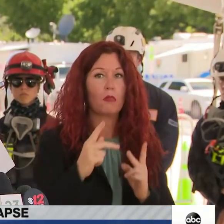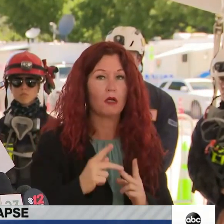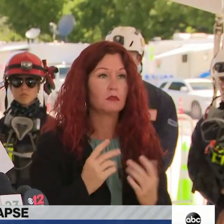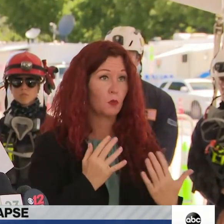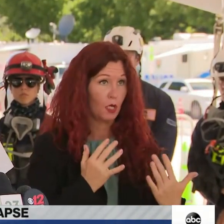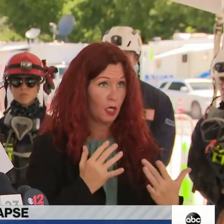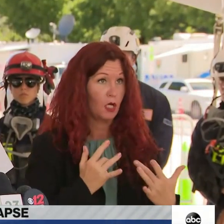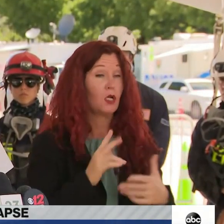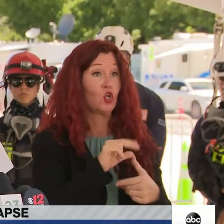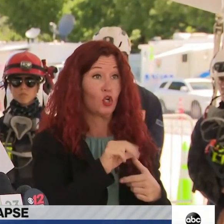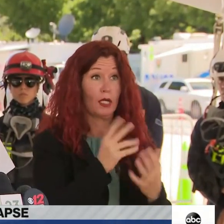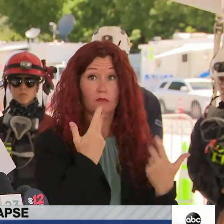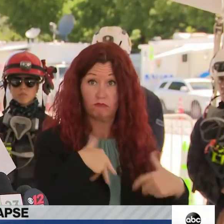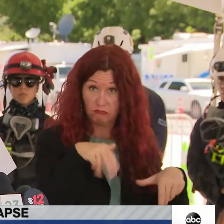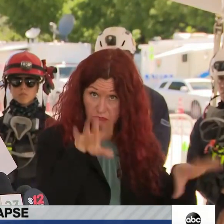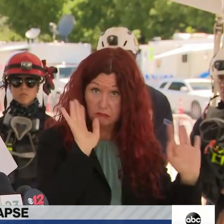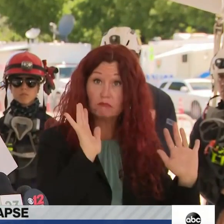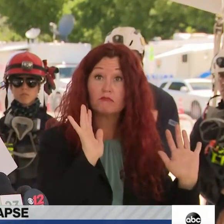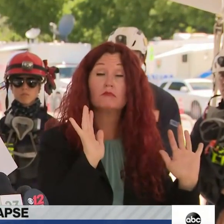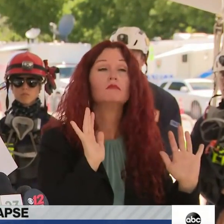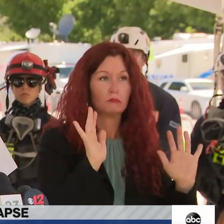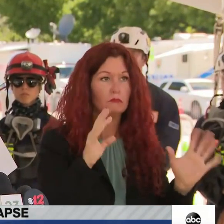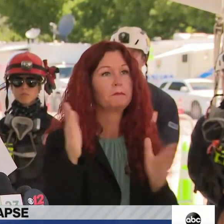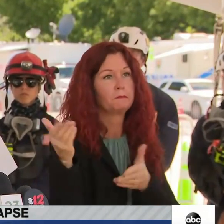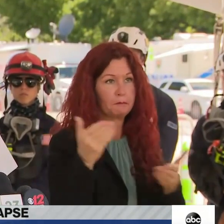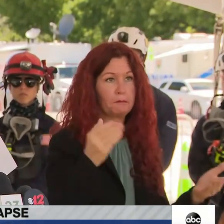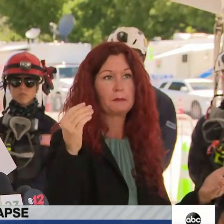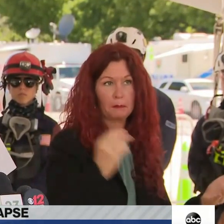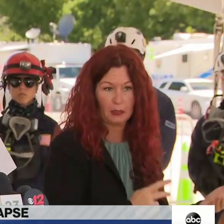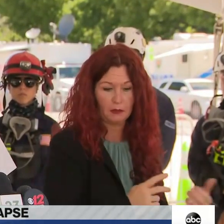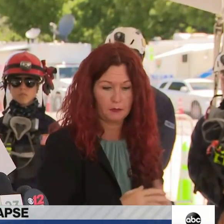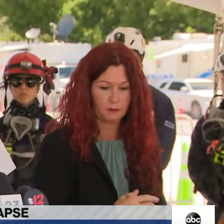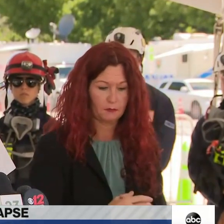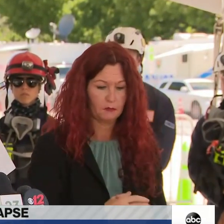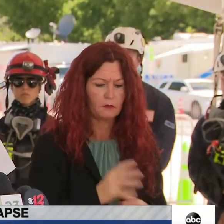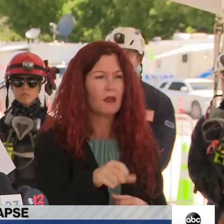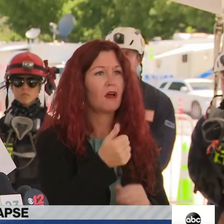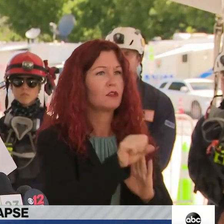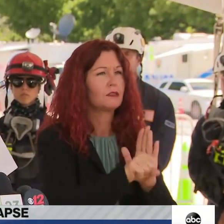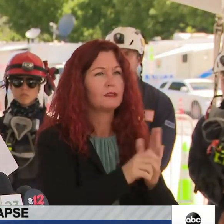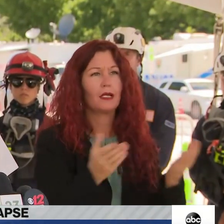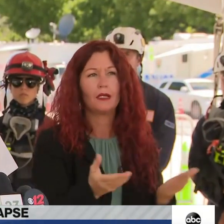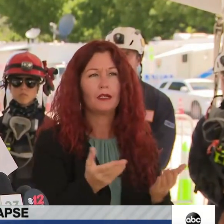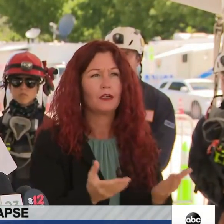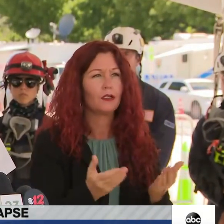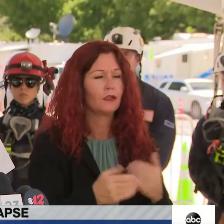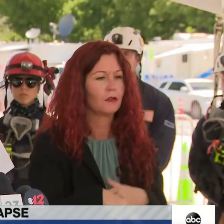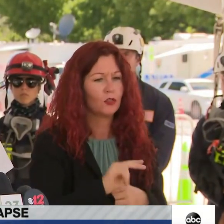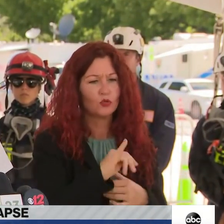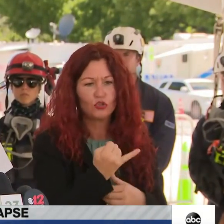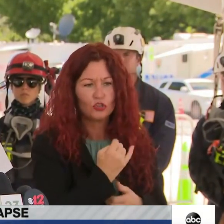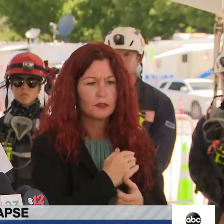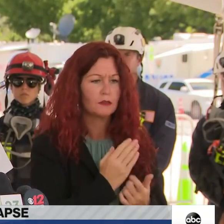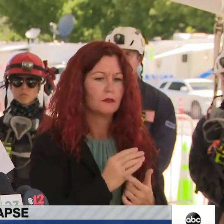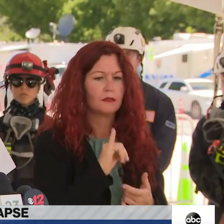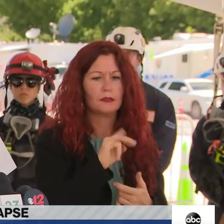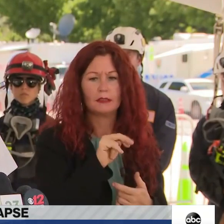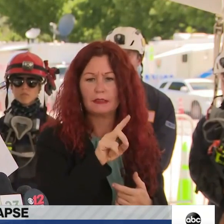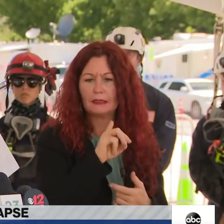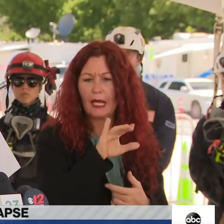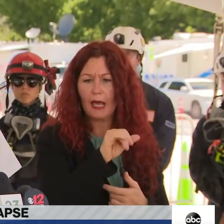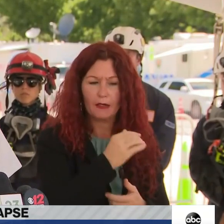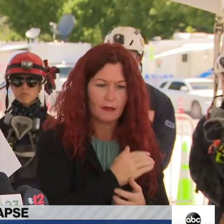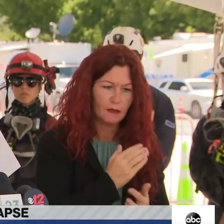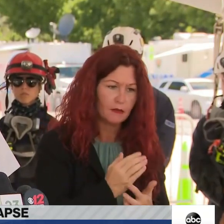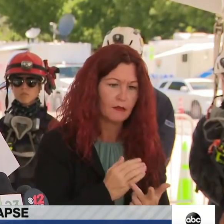definitely, again, our federal task forces that are on hand, Virginia, Ohio, Pennsylvania, Indiana, and New Jersey, as well as our Florida task